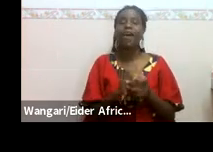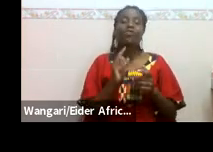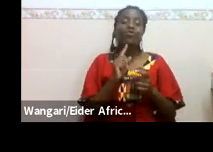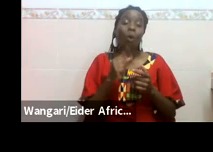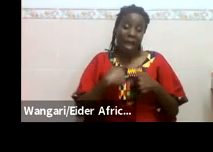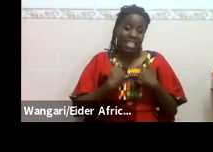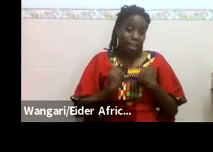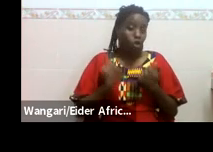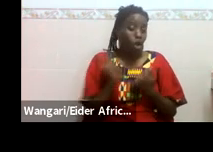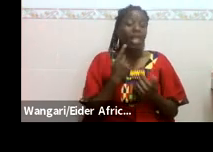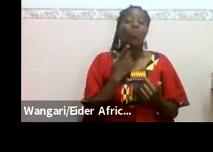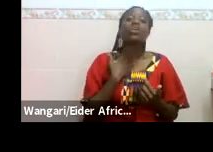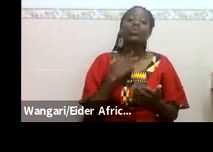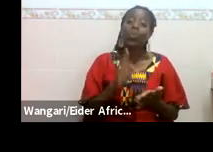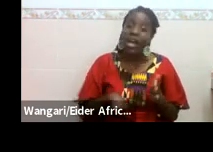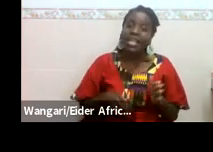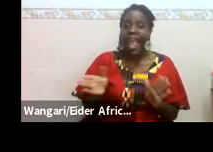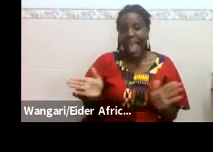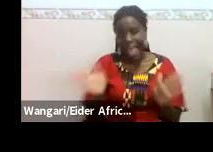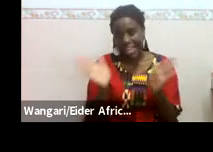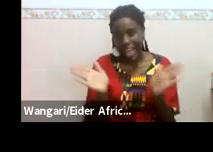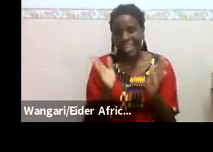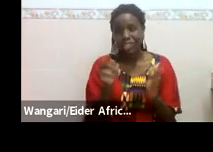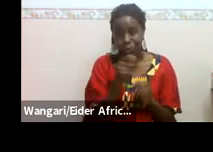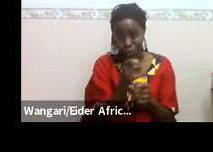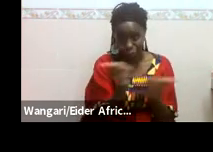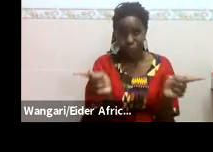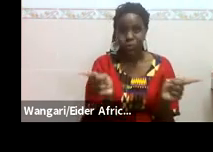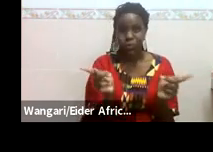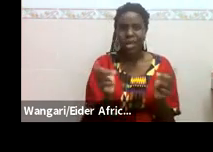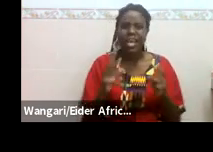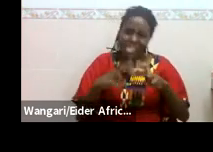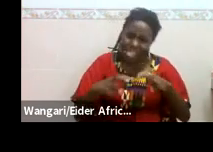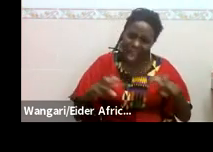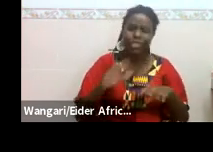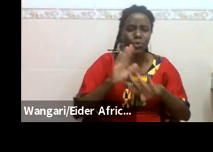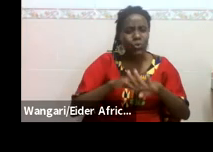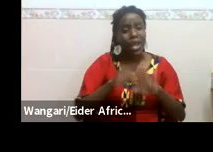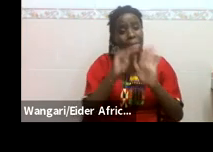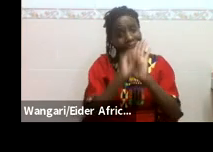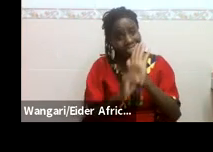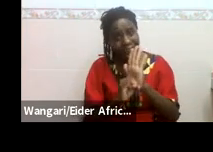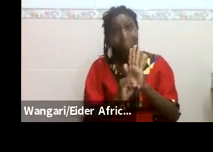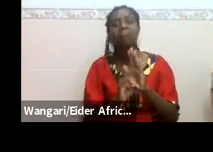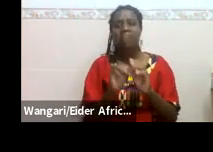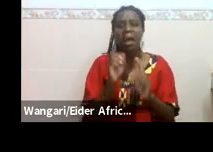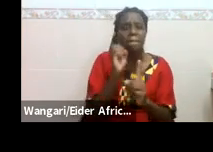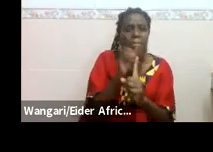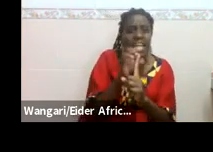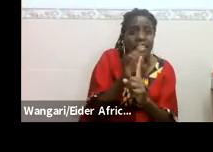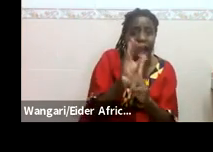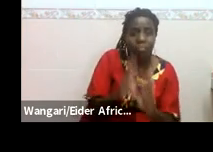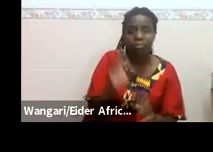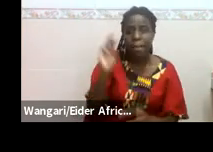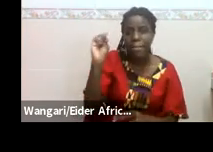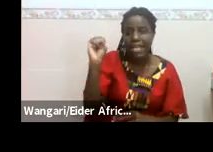find good mentors, to find mentors who make space for you, who uplift you, who center